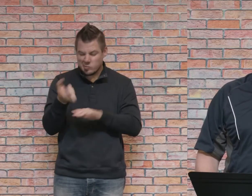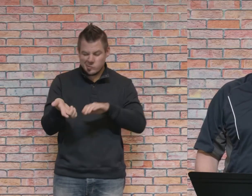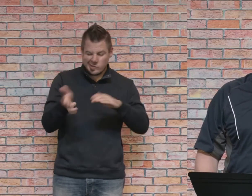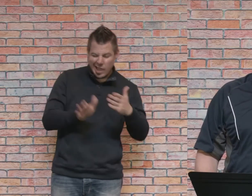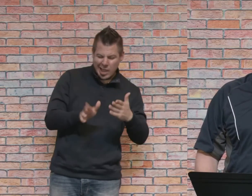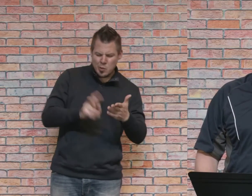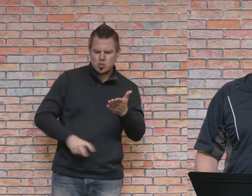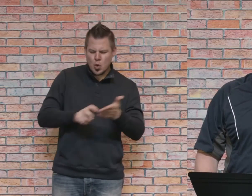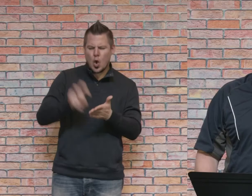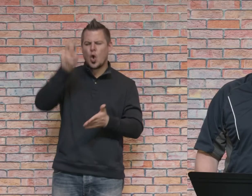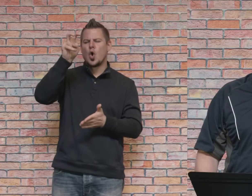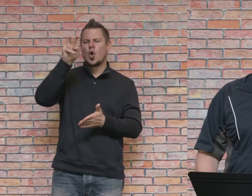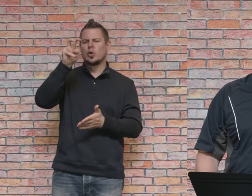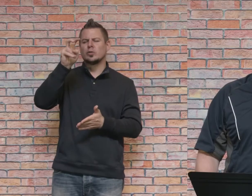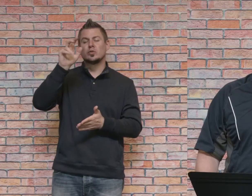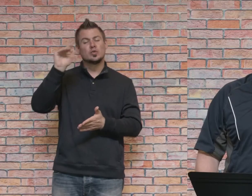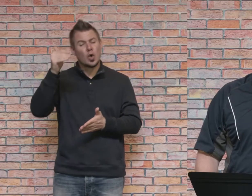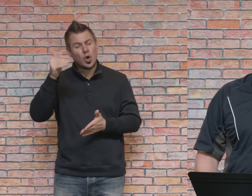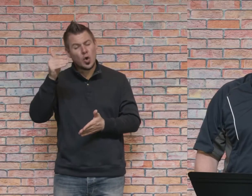so that I could be forgiven.